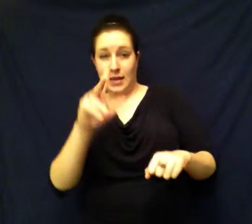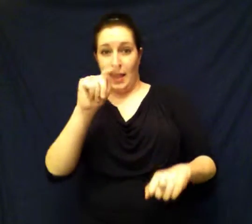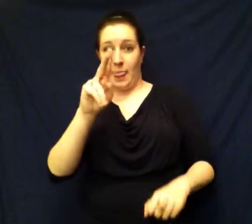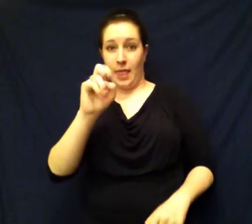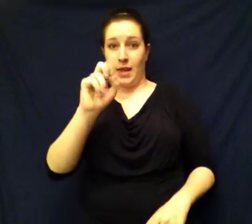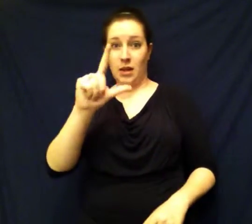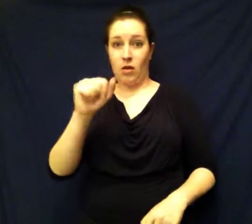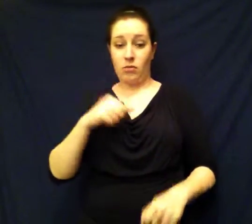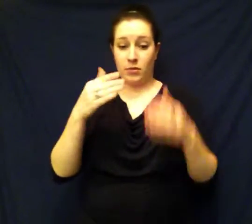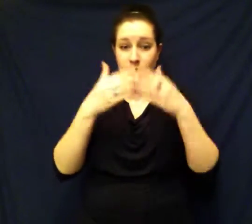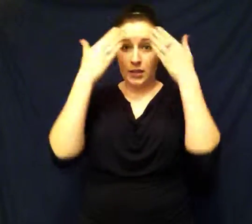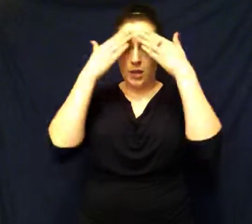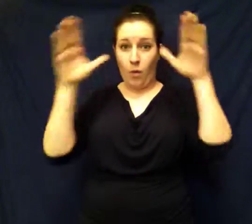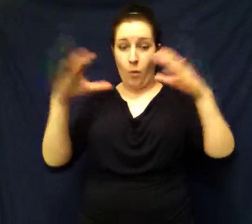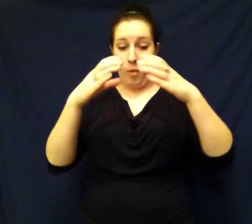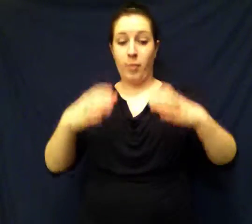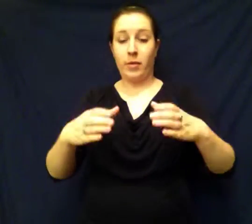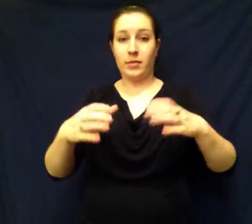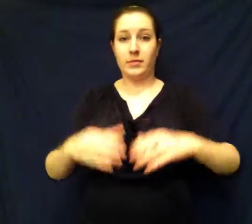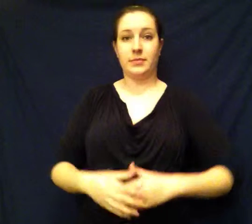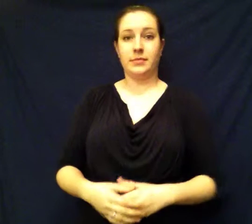this tunnel. It really sparks the imagination.